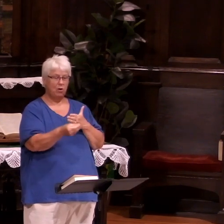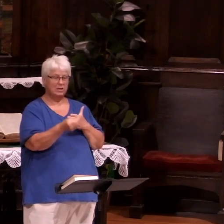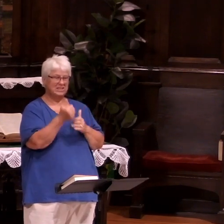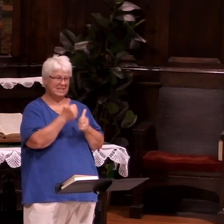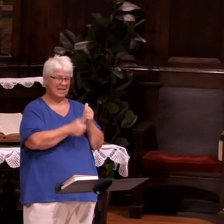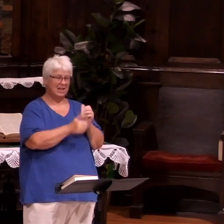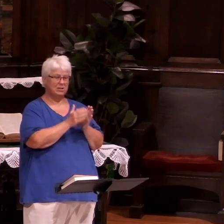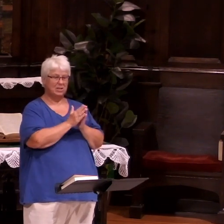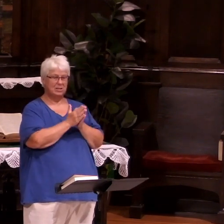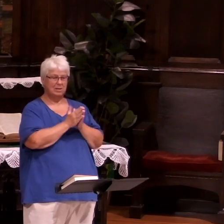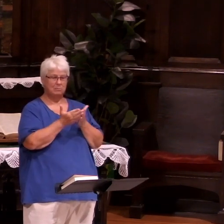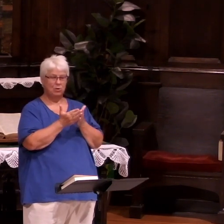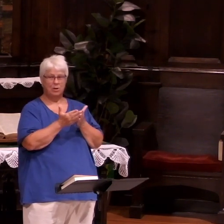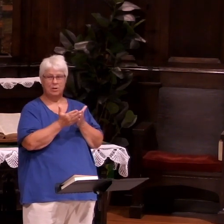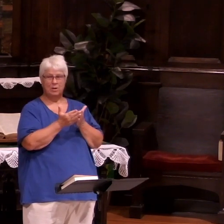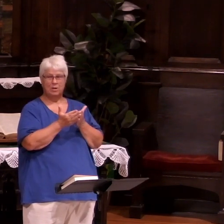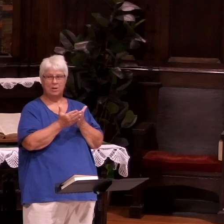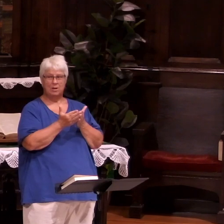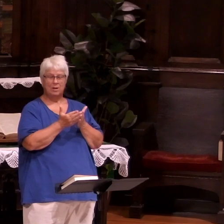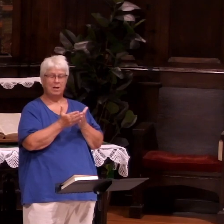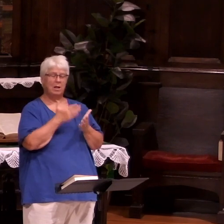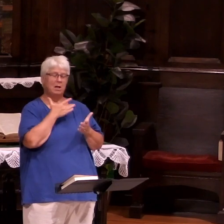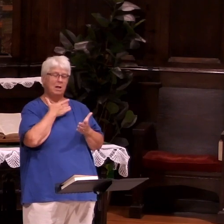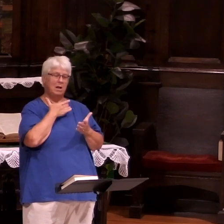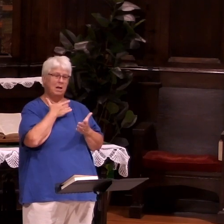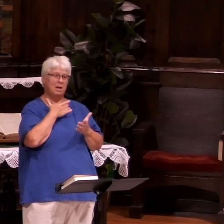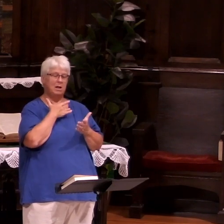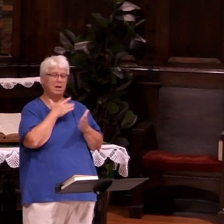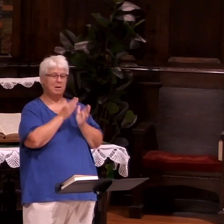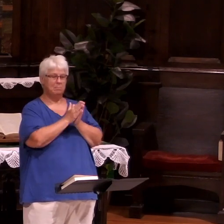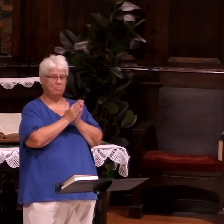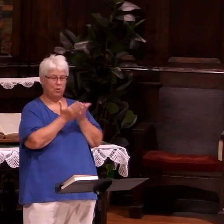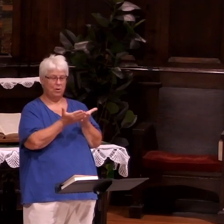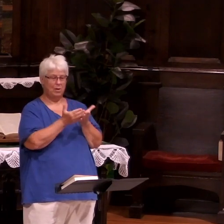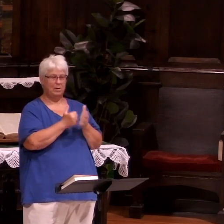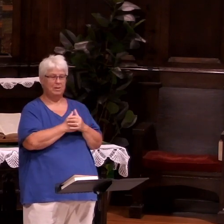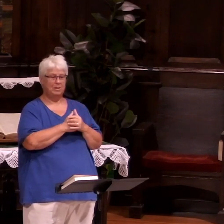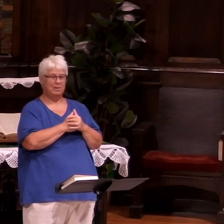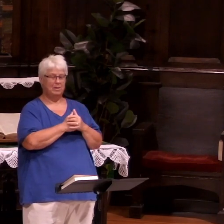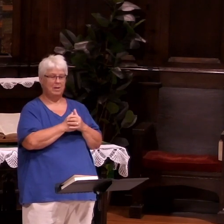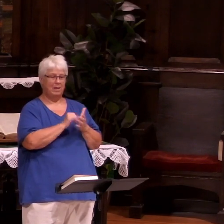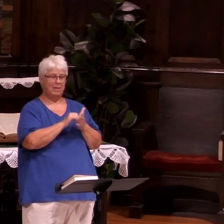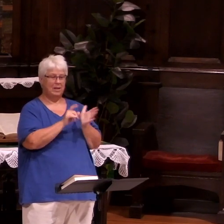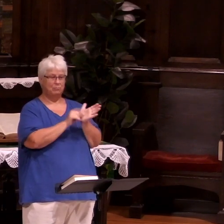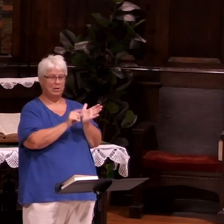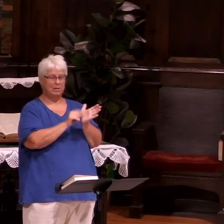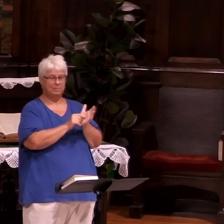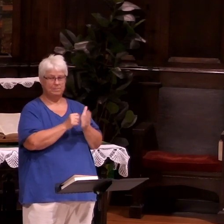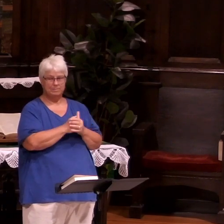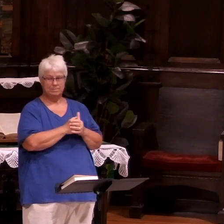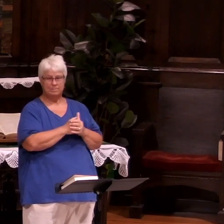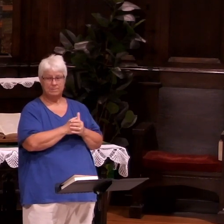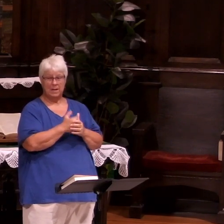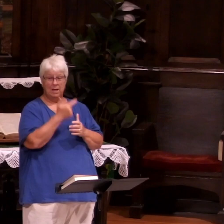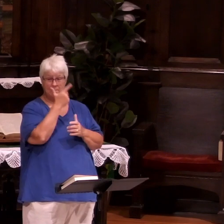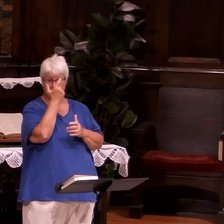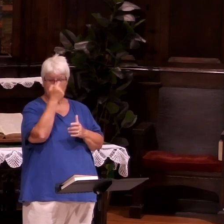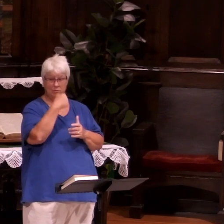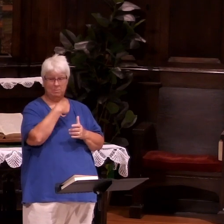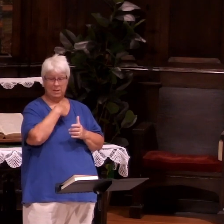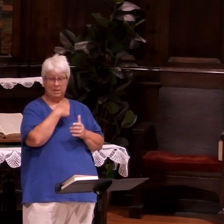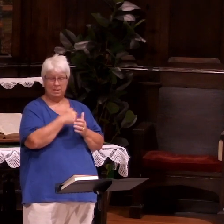each gorgeous and heartbreaking physical volume that's published. Because to